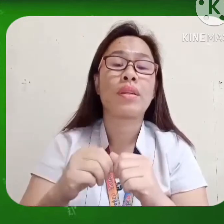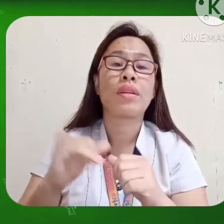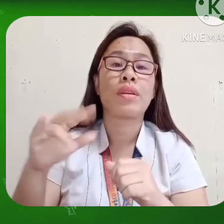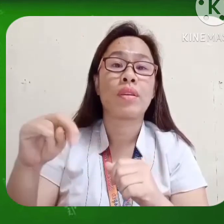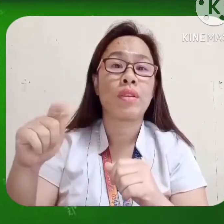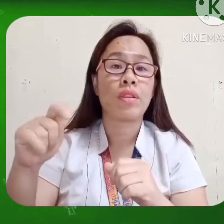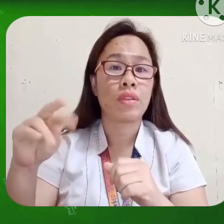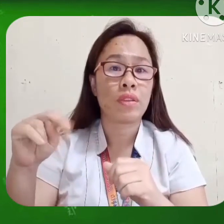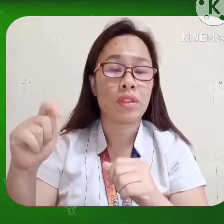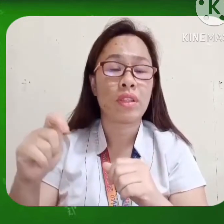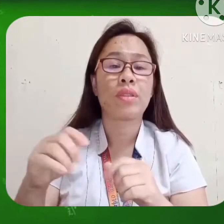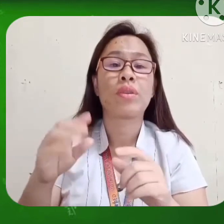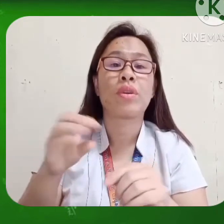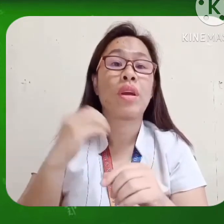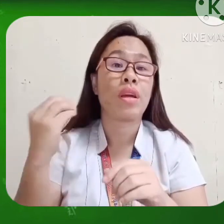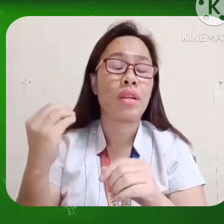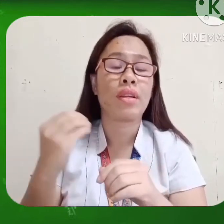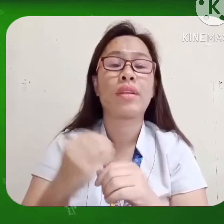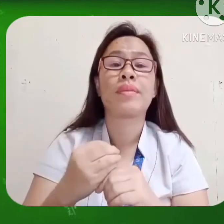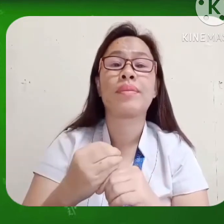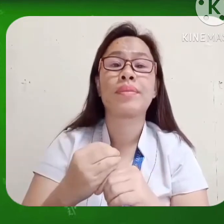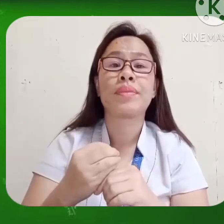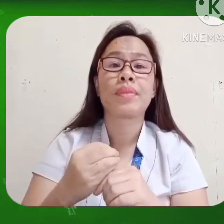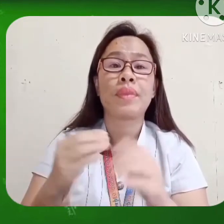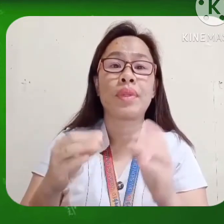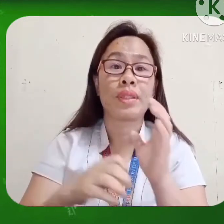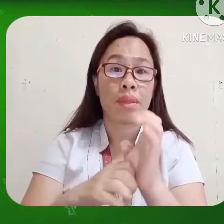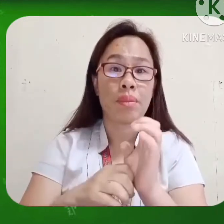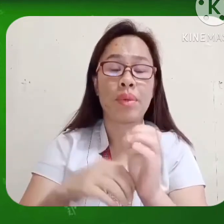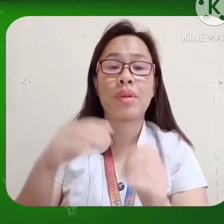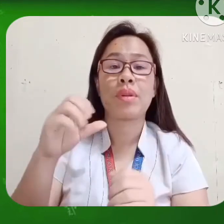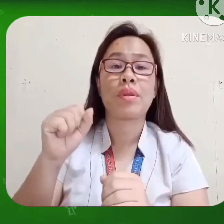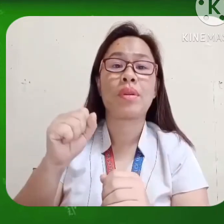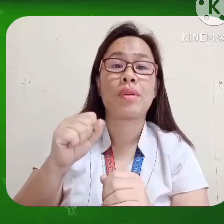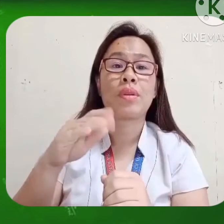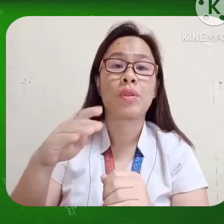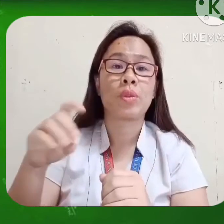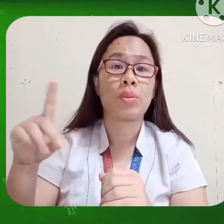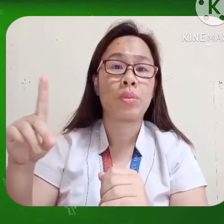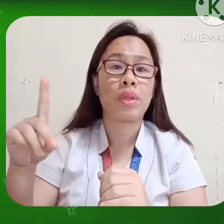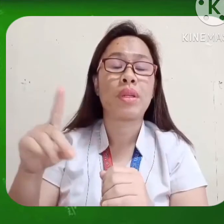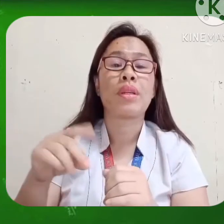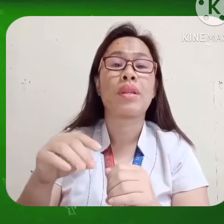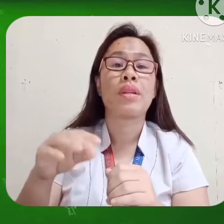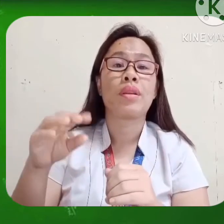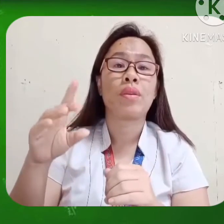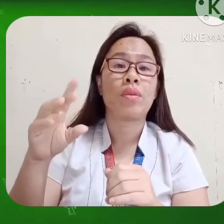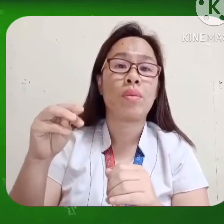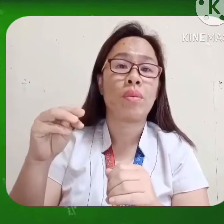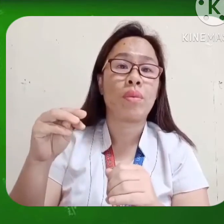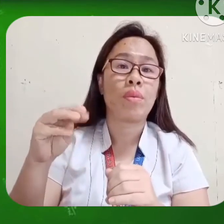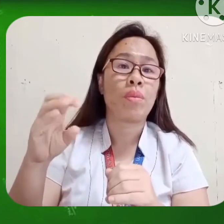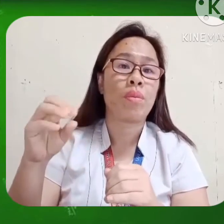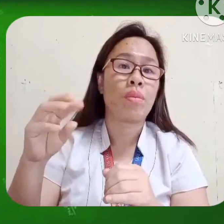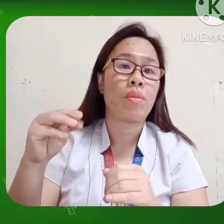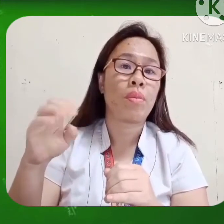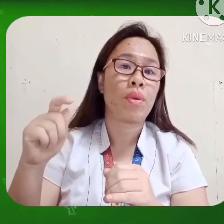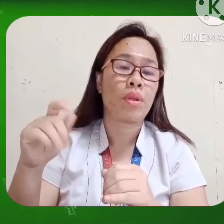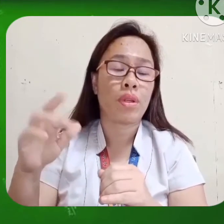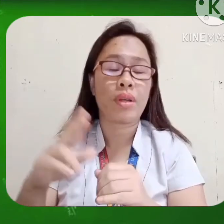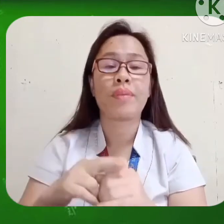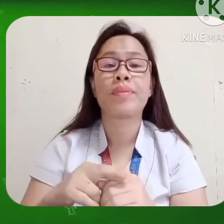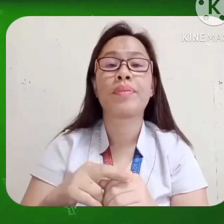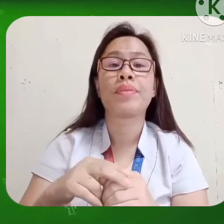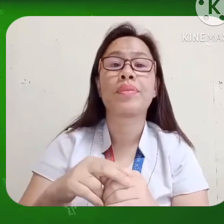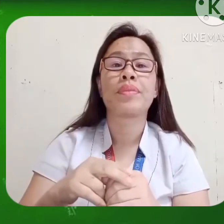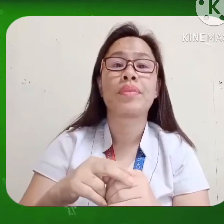to another, just like what is seen in our speedometers when we drive. This is called the instantaneous speed,